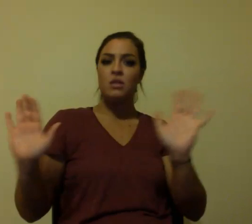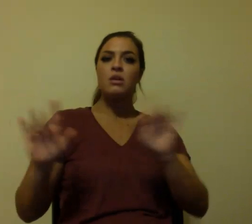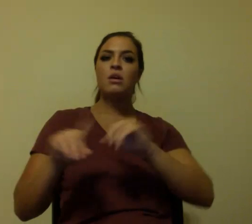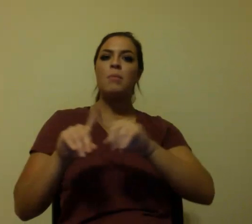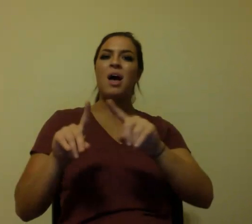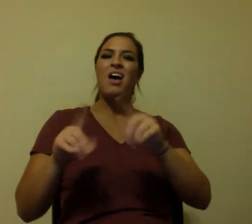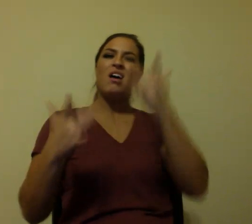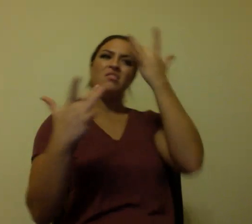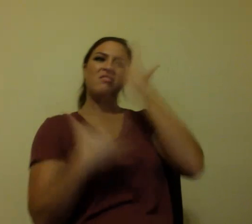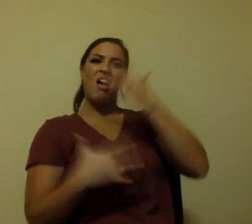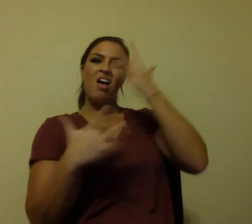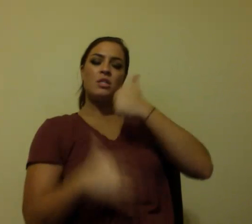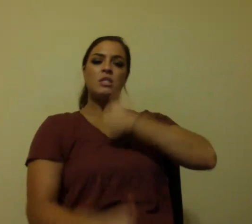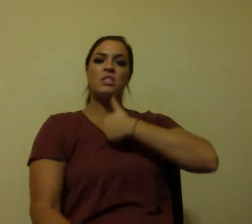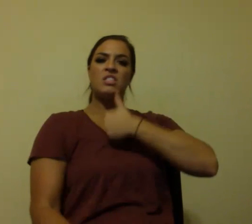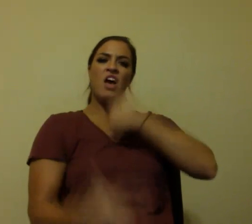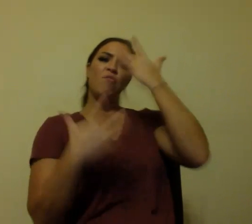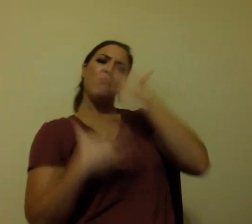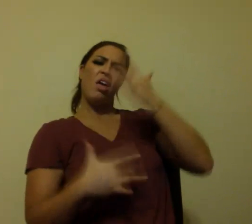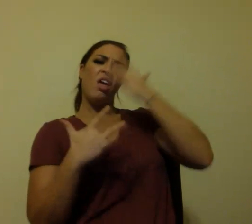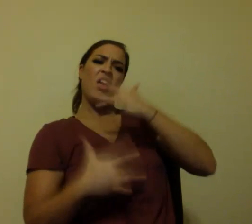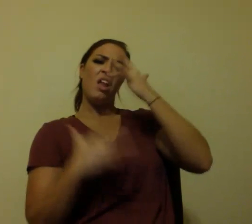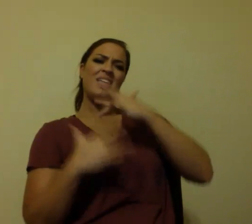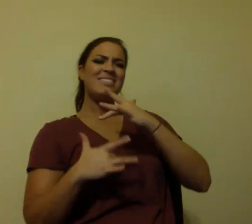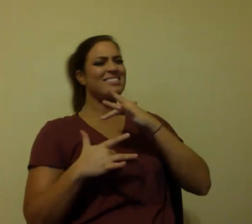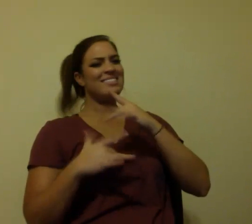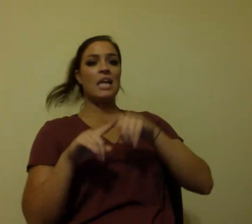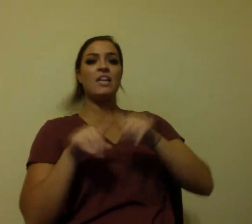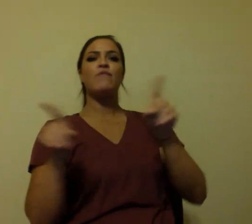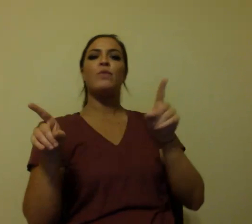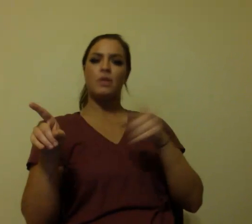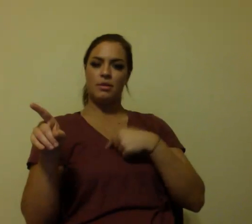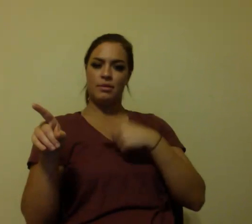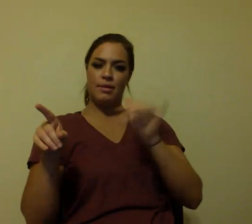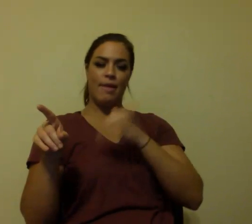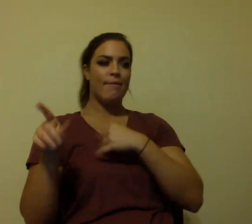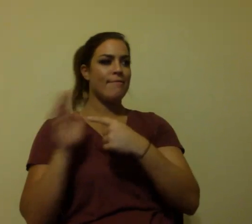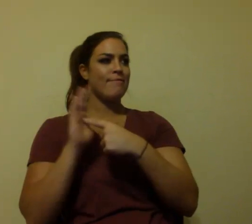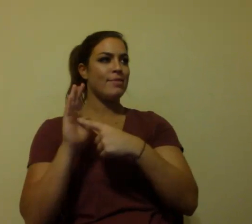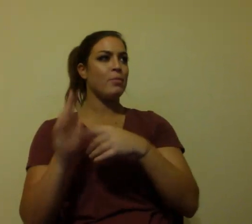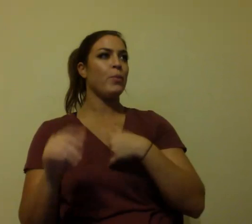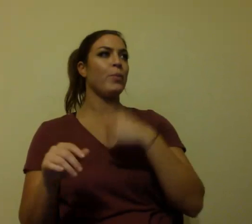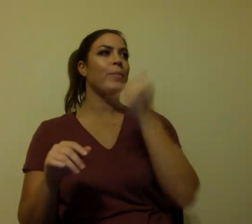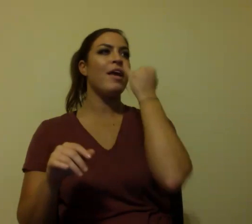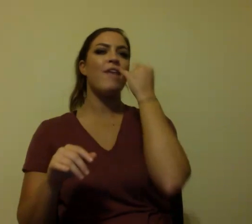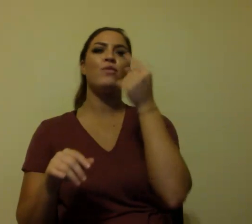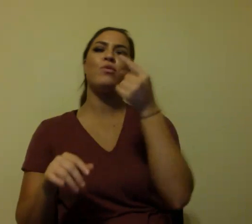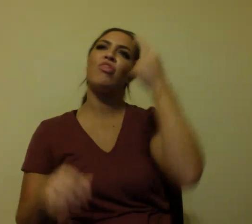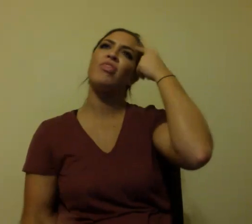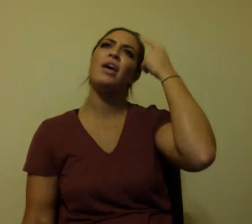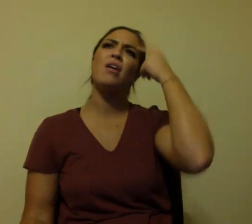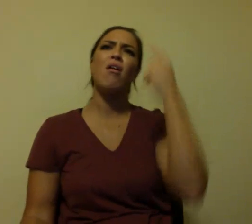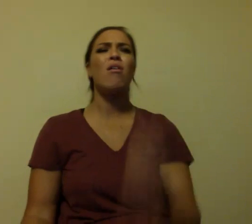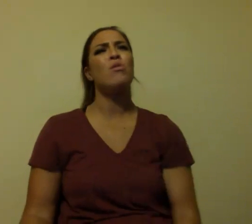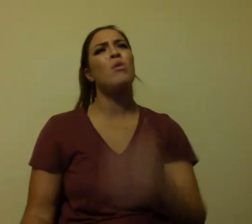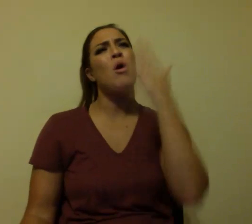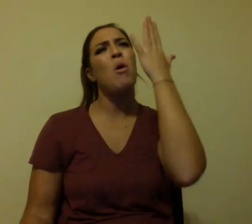When you think things like, why do these things always have to happen to me? I shouldn't have to deal with it. That way of thinking